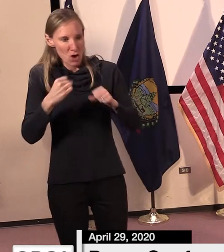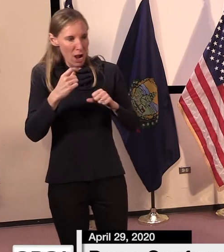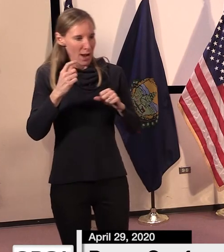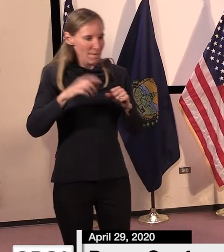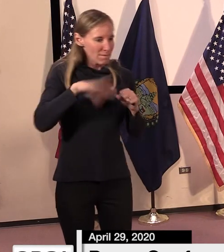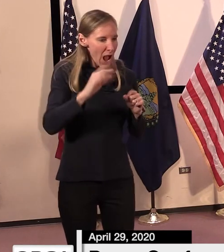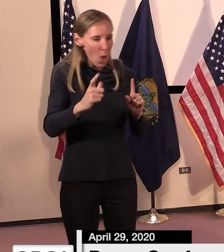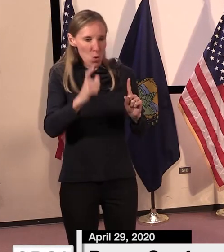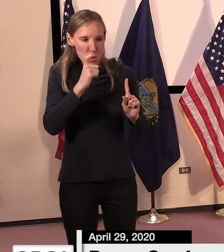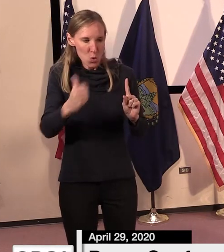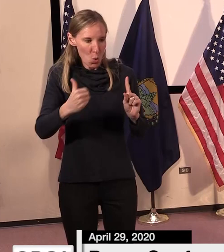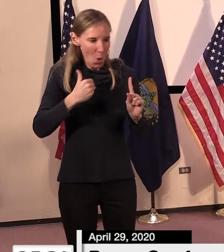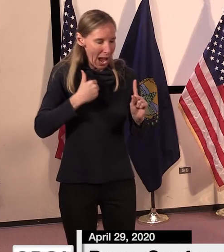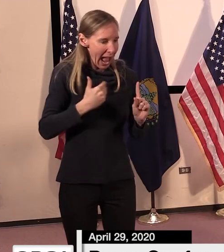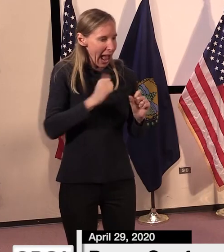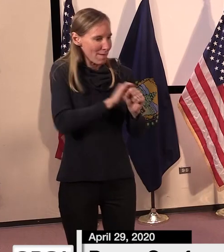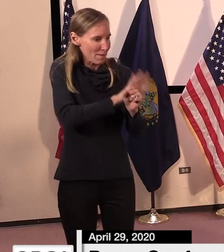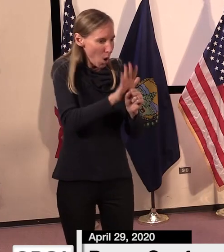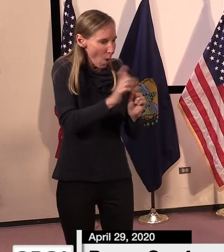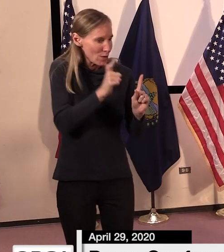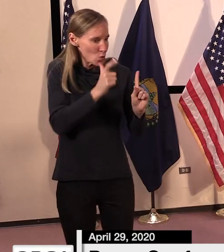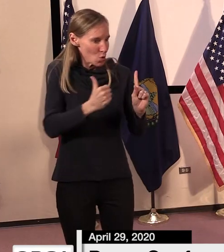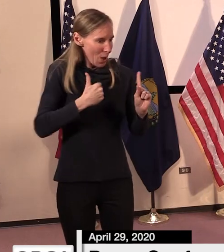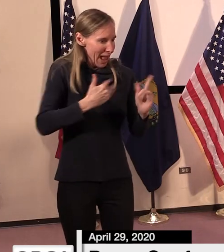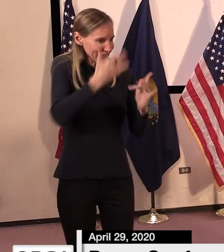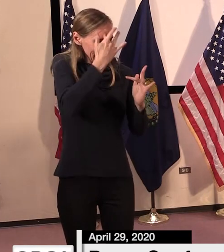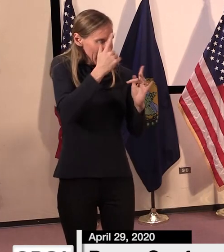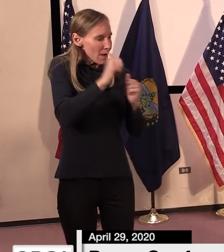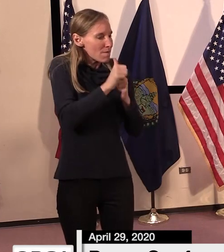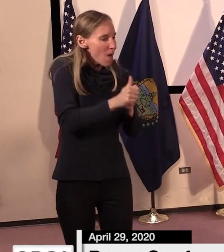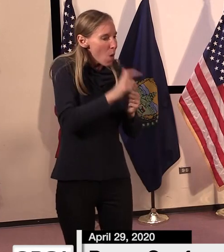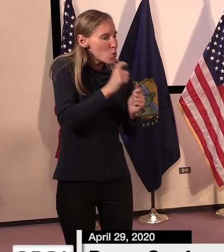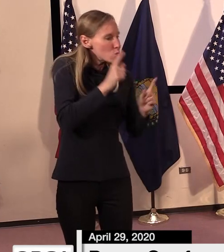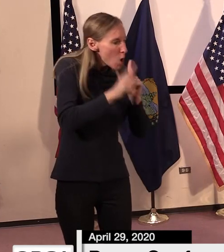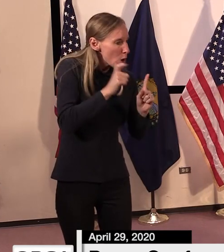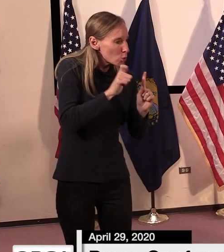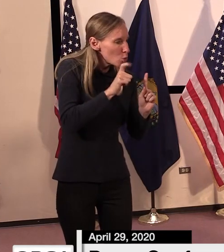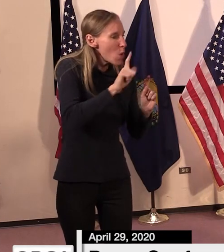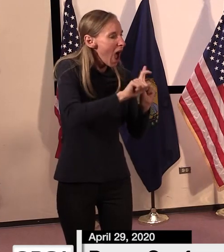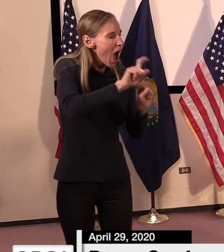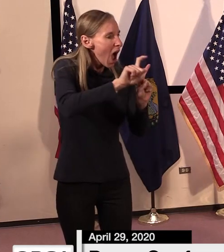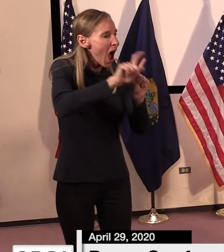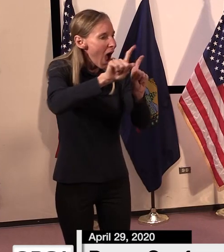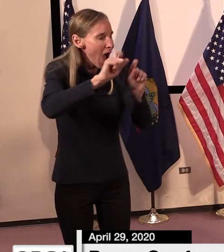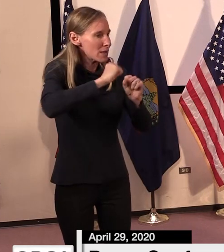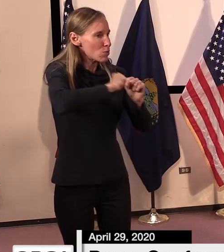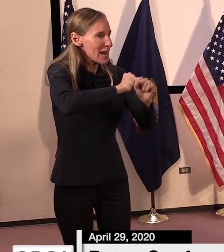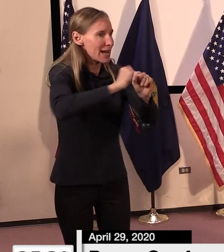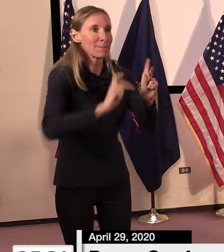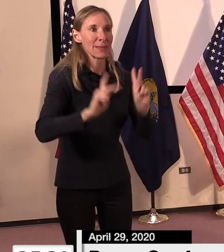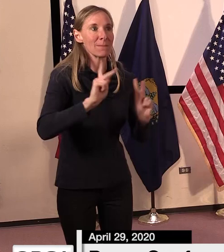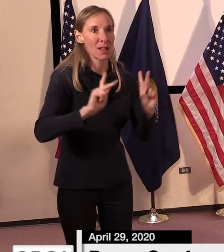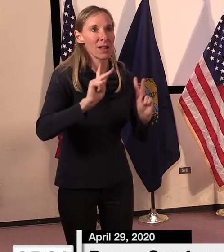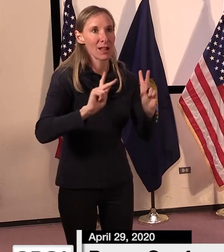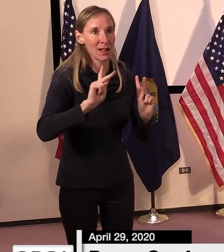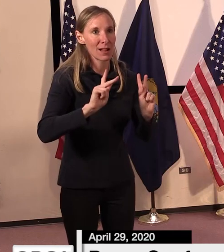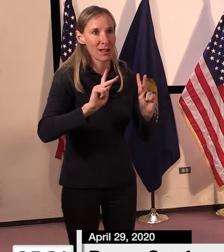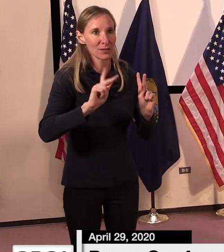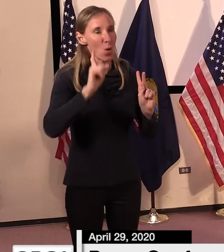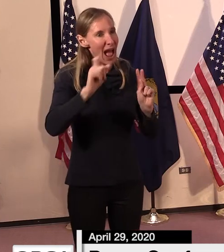well. But we must build on this model by increasing everything we're doing and adding new technology as